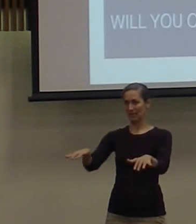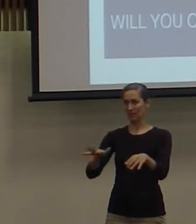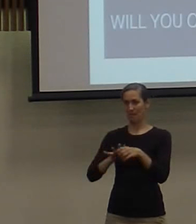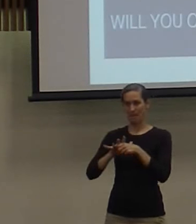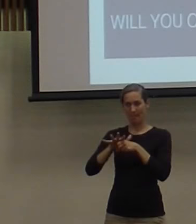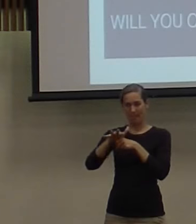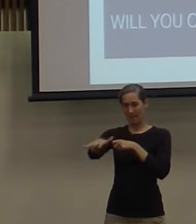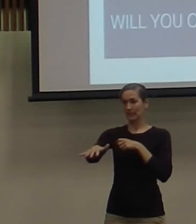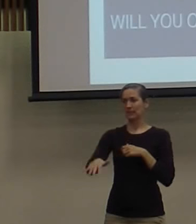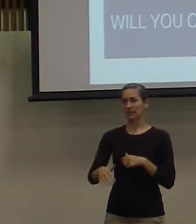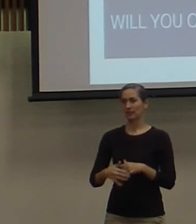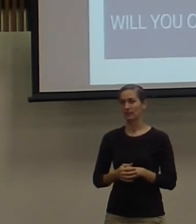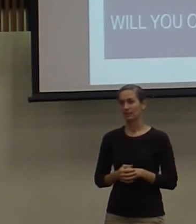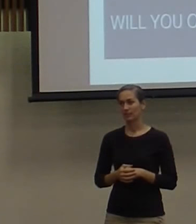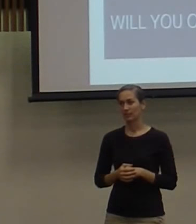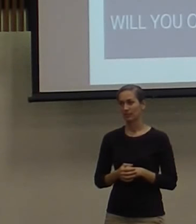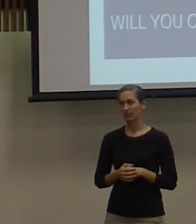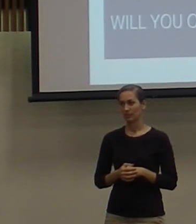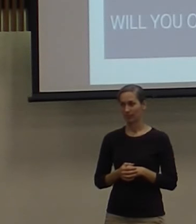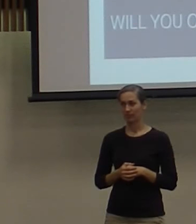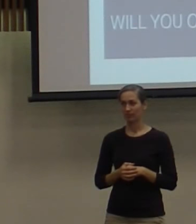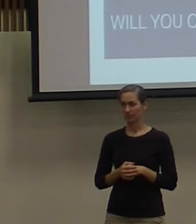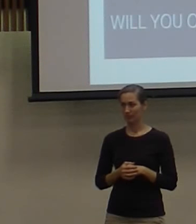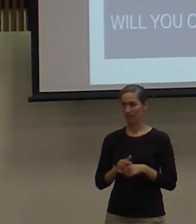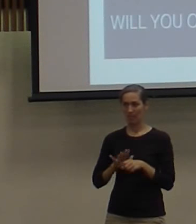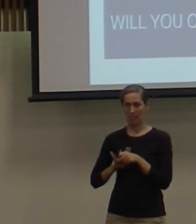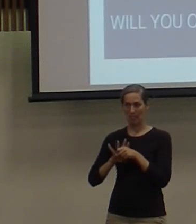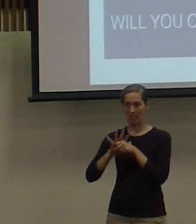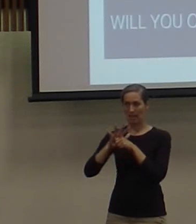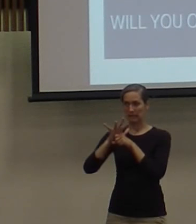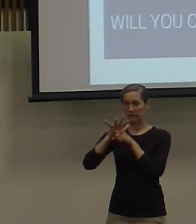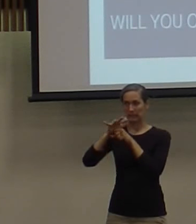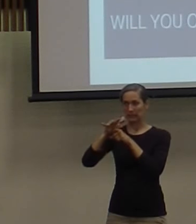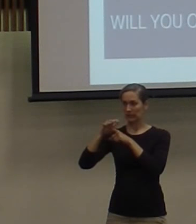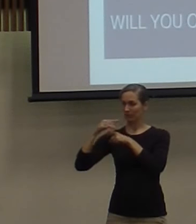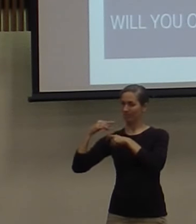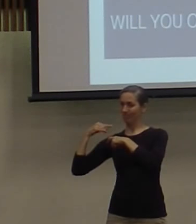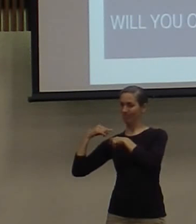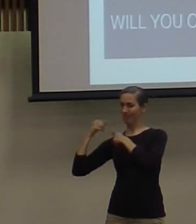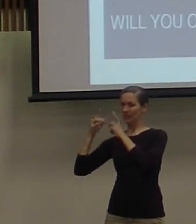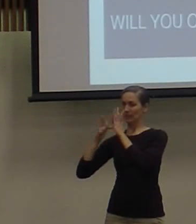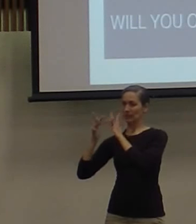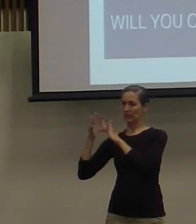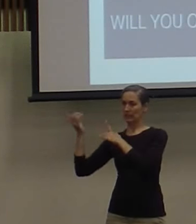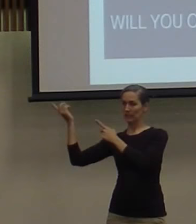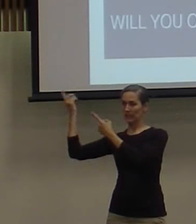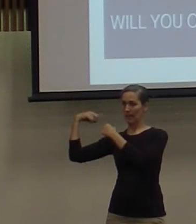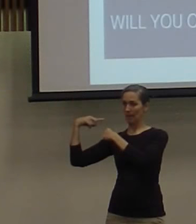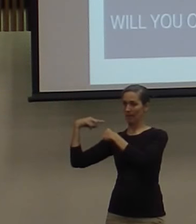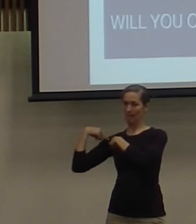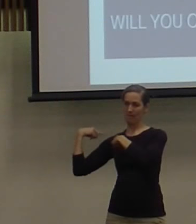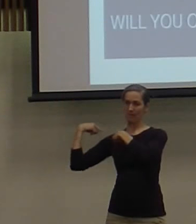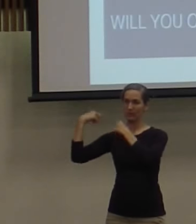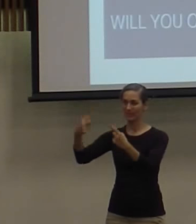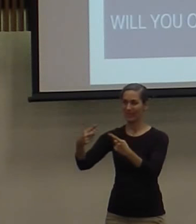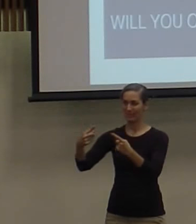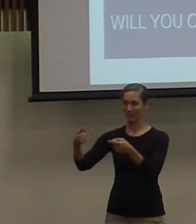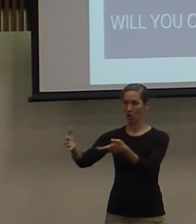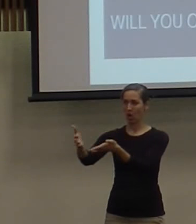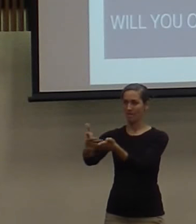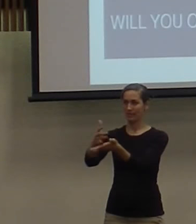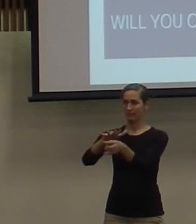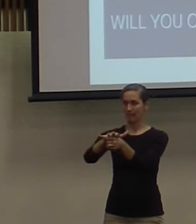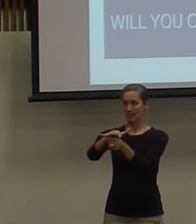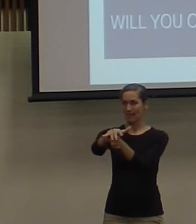word. And it has been plentiful since the day that he came to earth to this point.